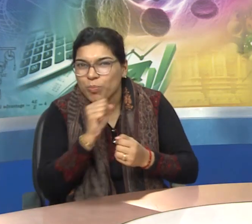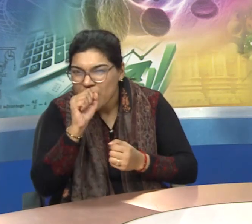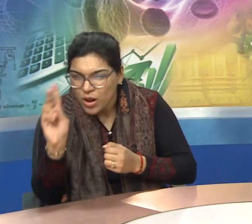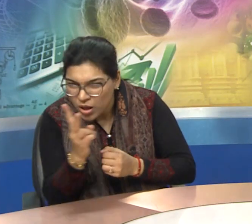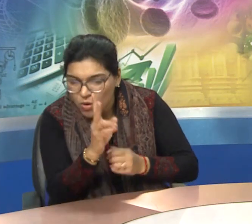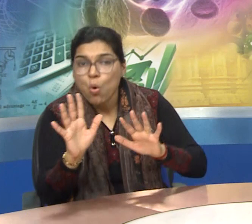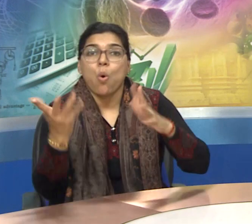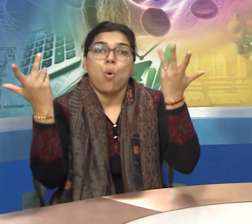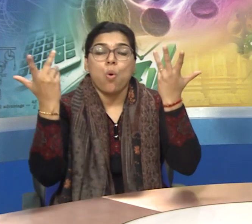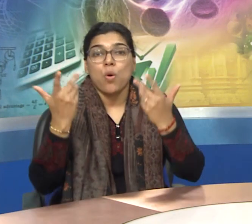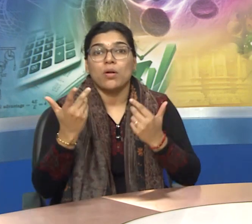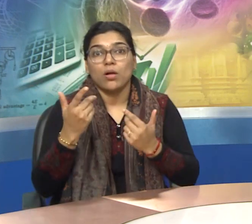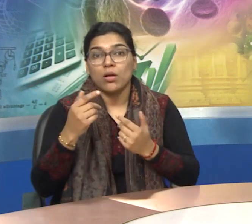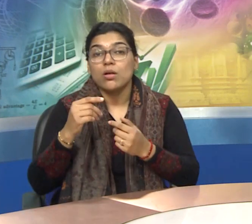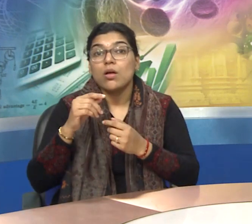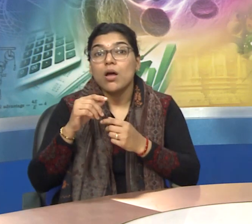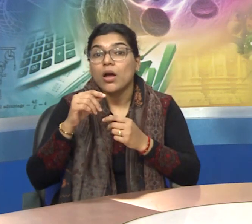services to all needy users.